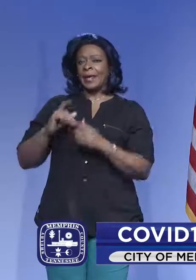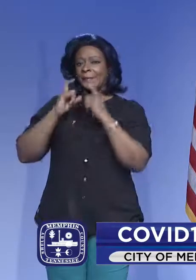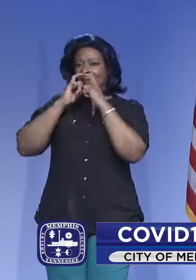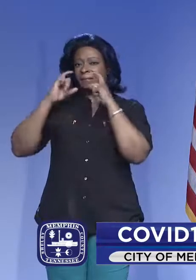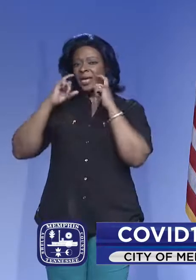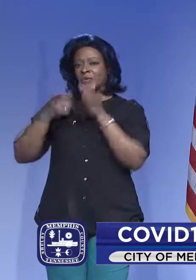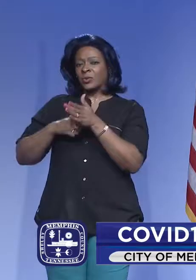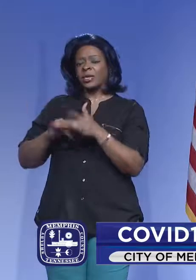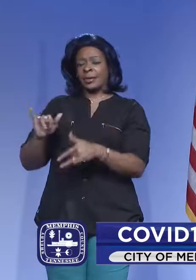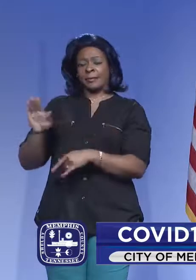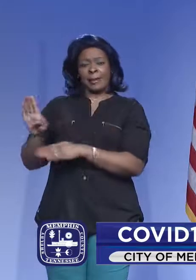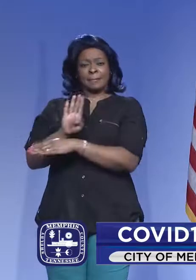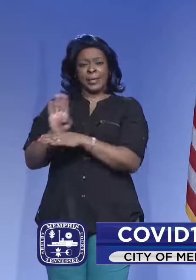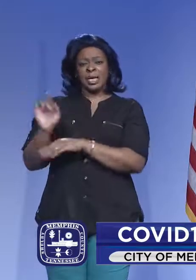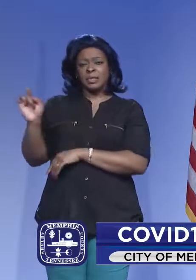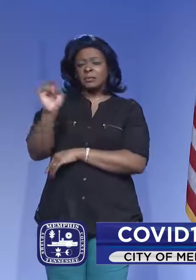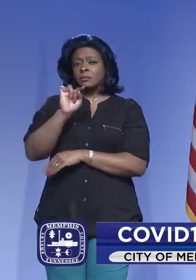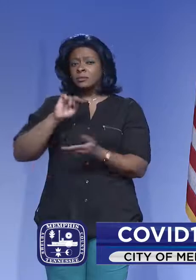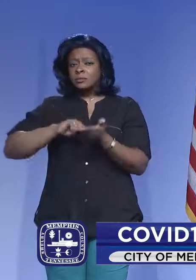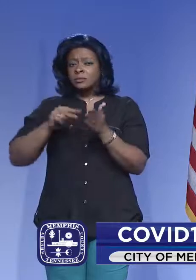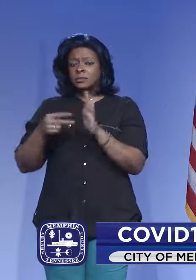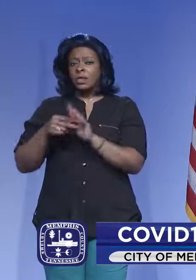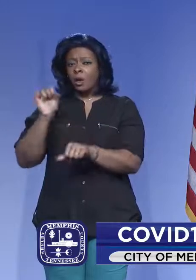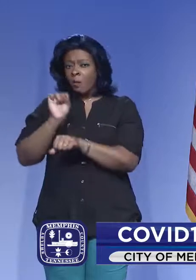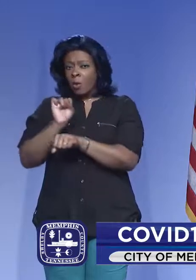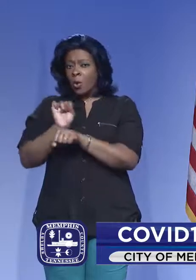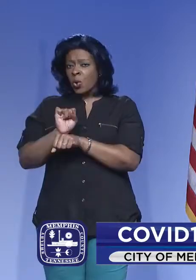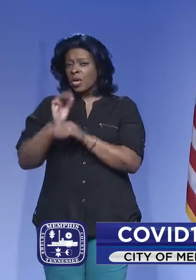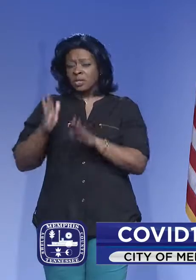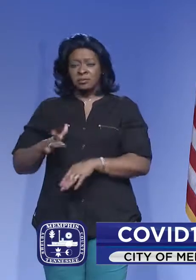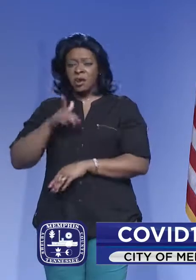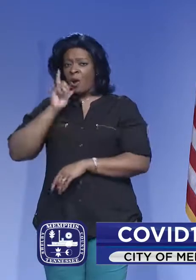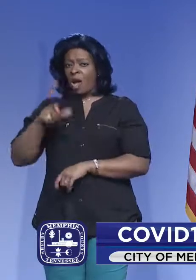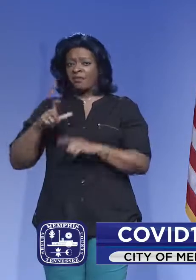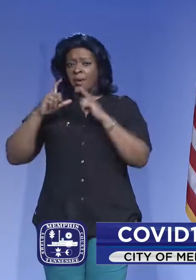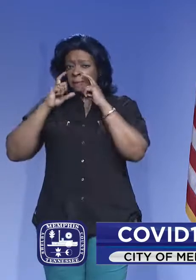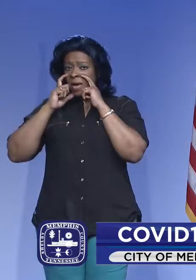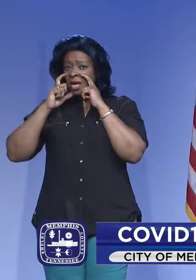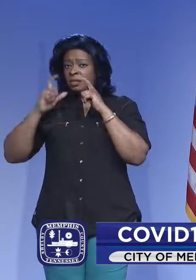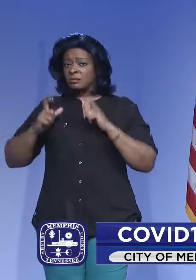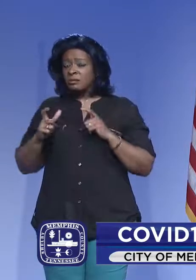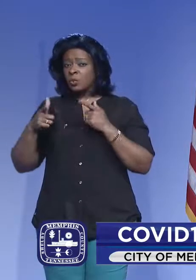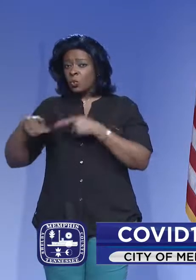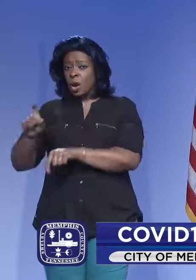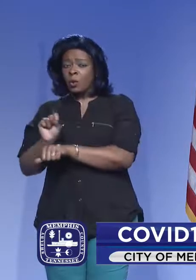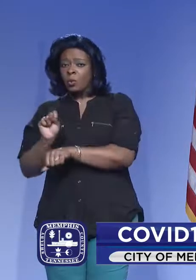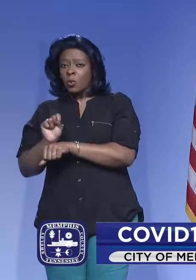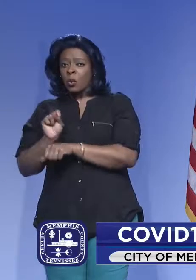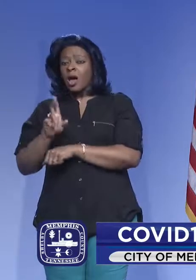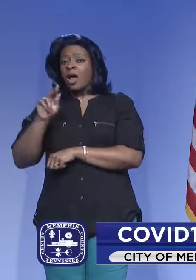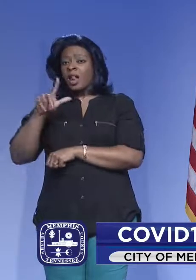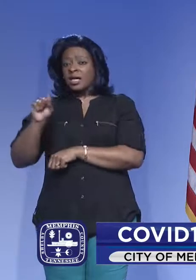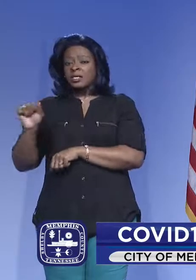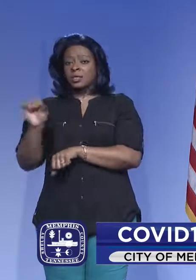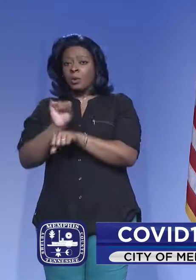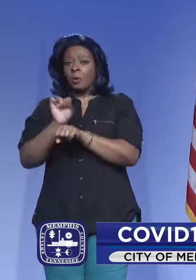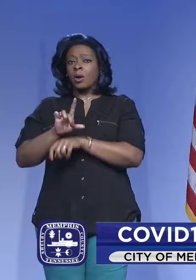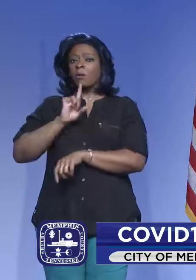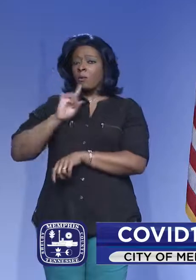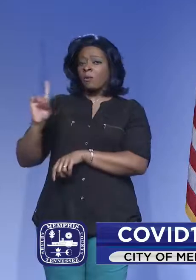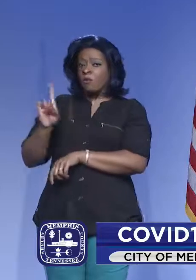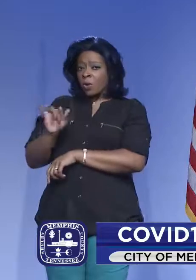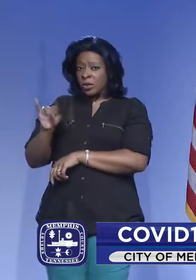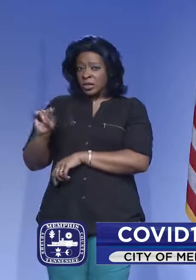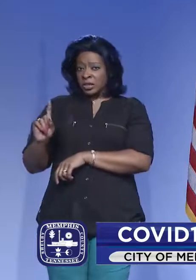to businesses, does this mean that employees also won't have to wear the masks as well, unless their employer enforces